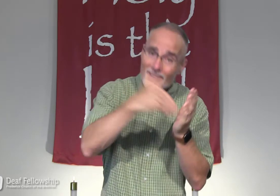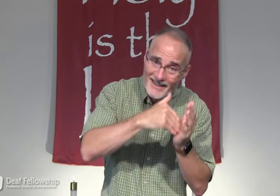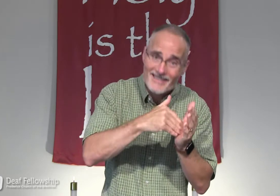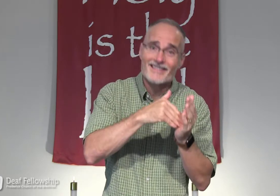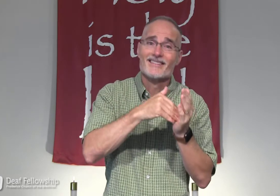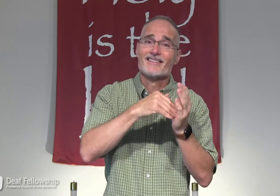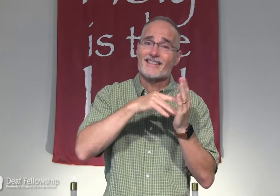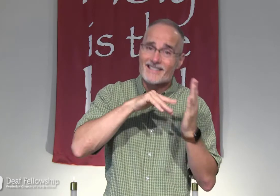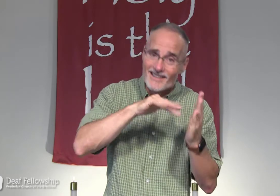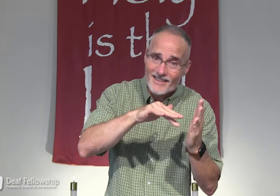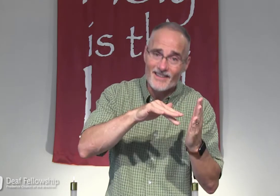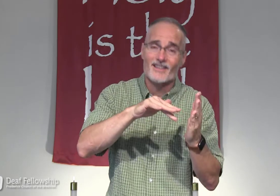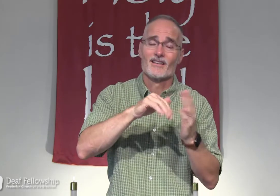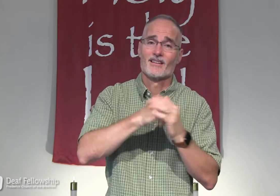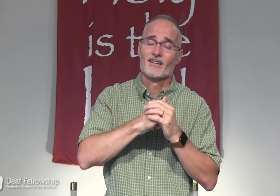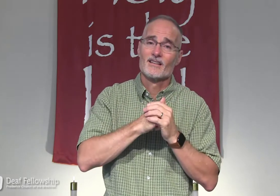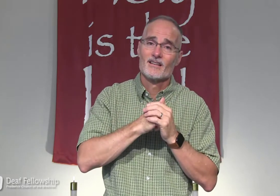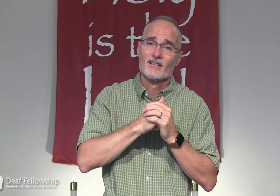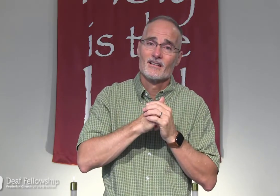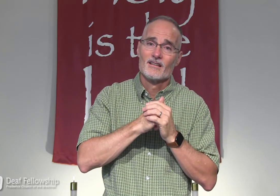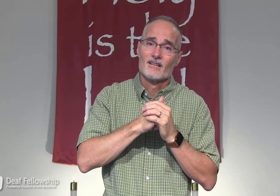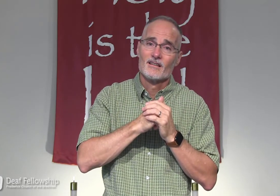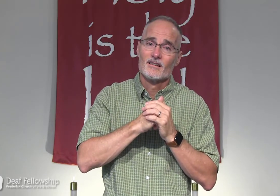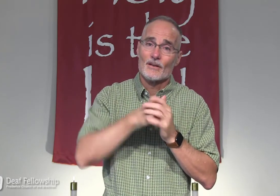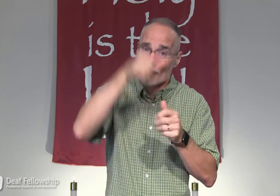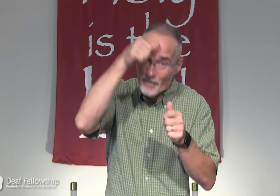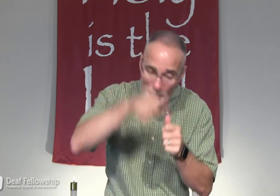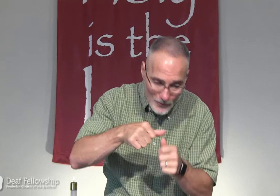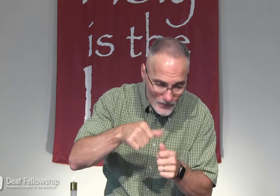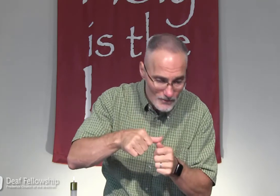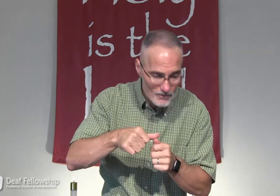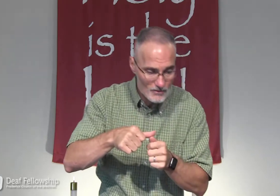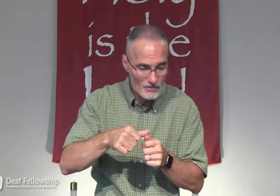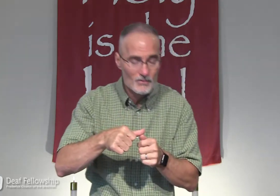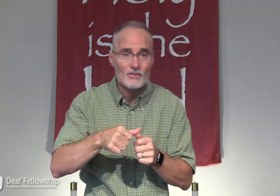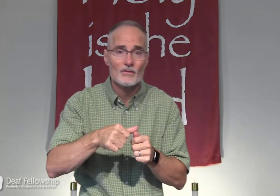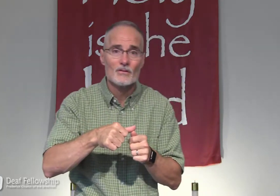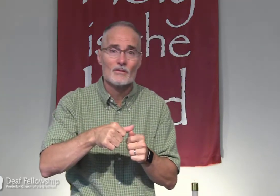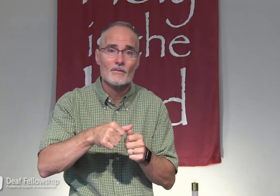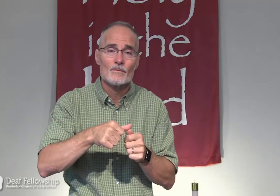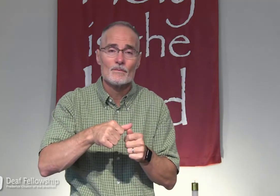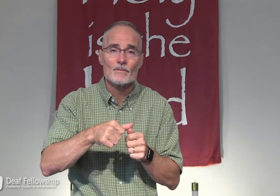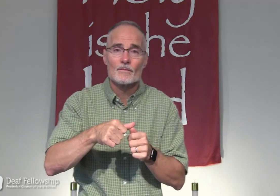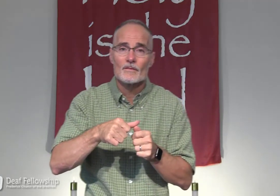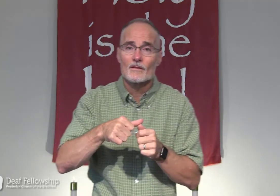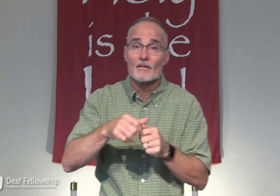Reinforce it. Repeat it. Keep studying it. Remember it.